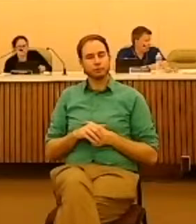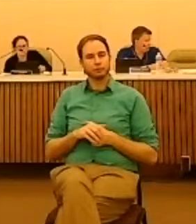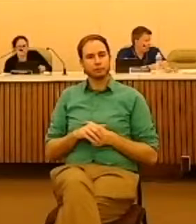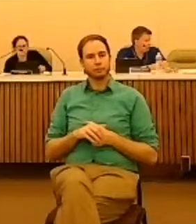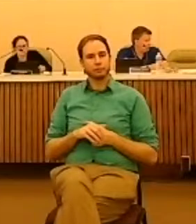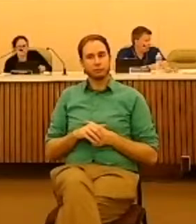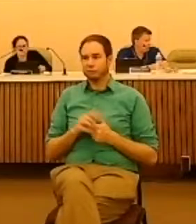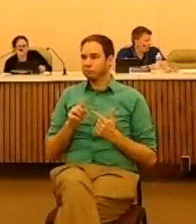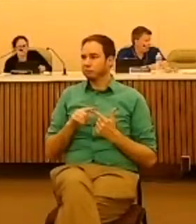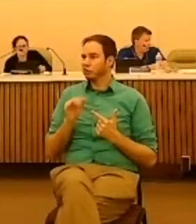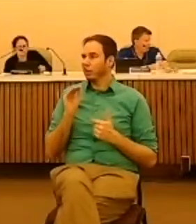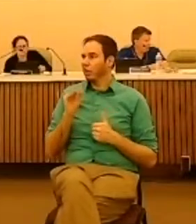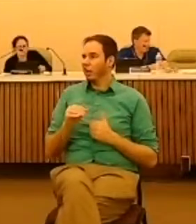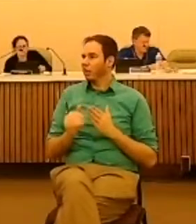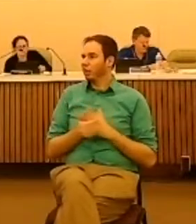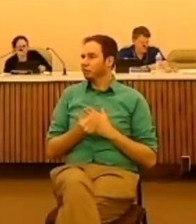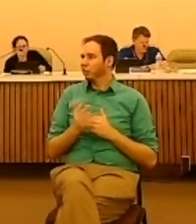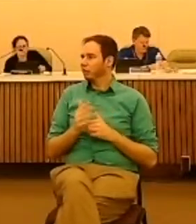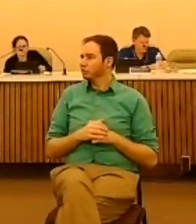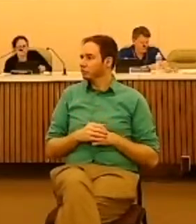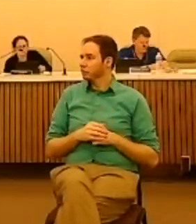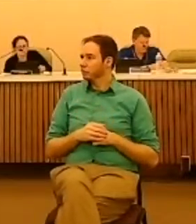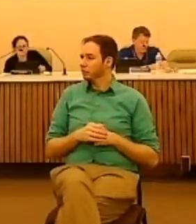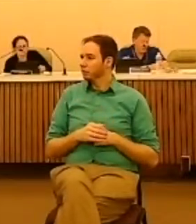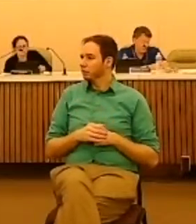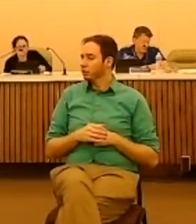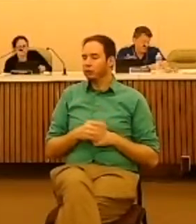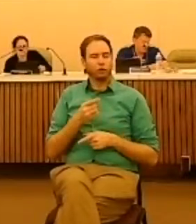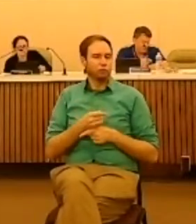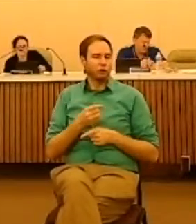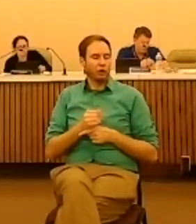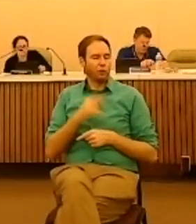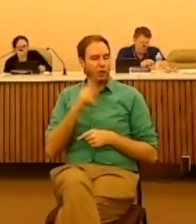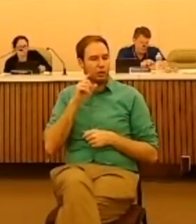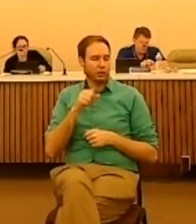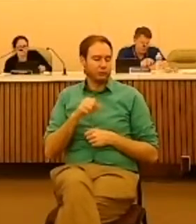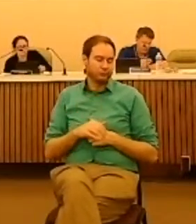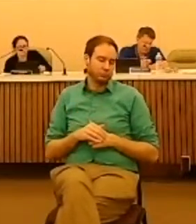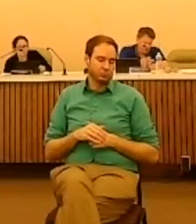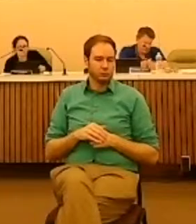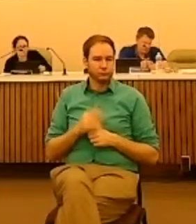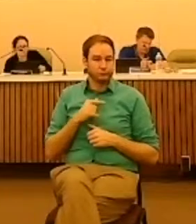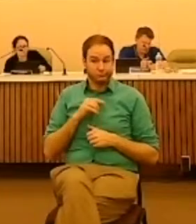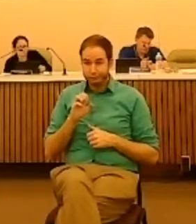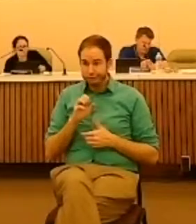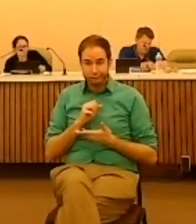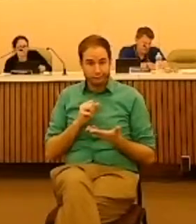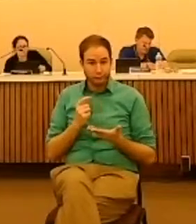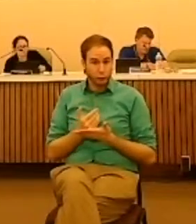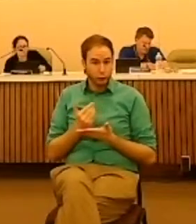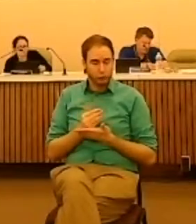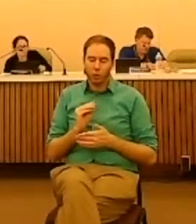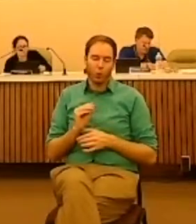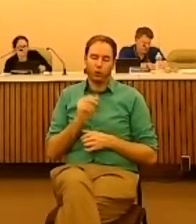Just added it, just added a minute ago there. Right, that's what I figured, but just in case there was something new.